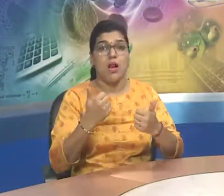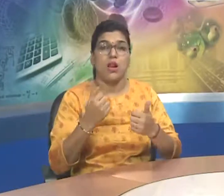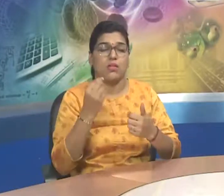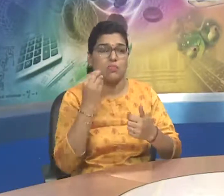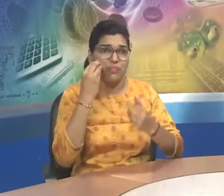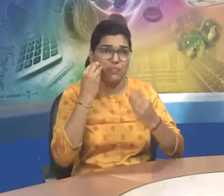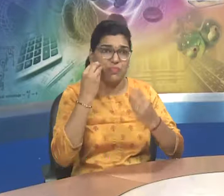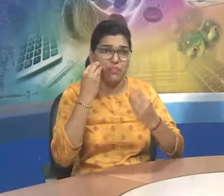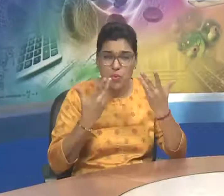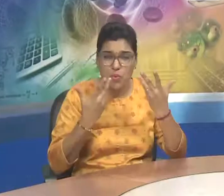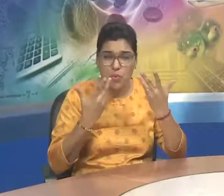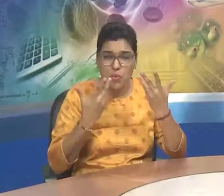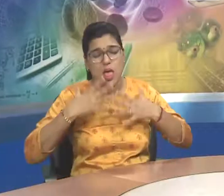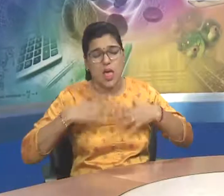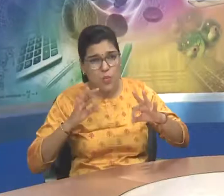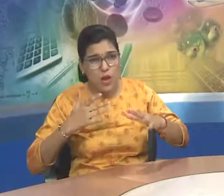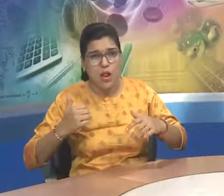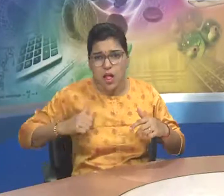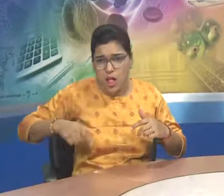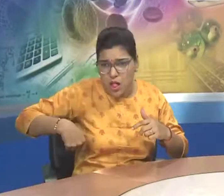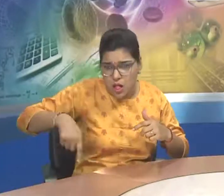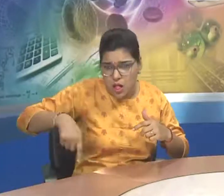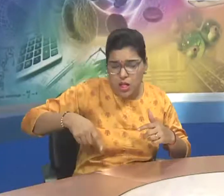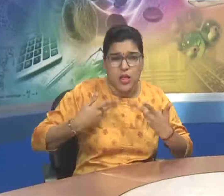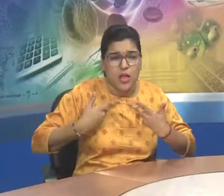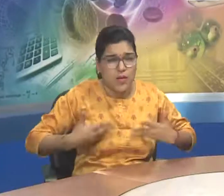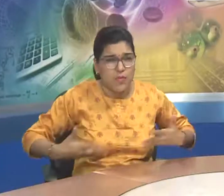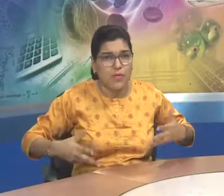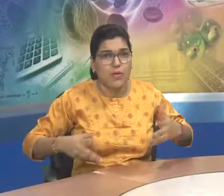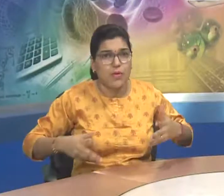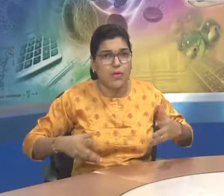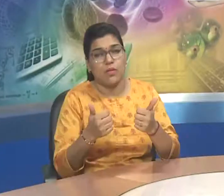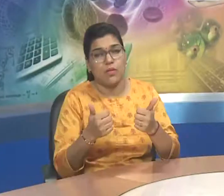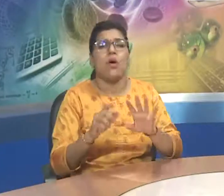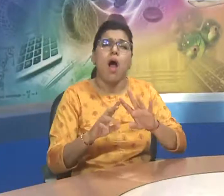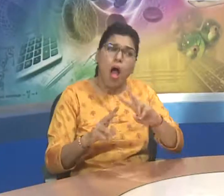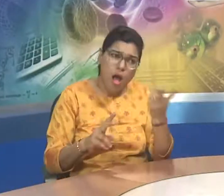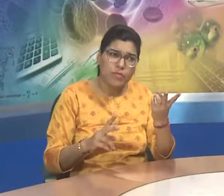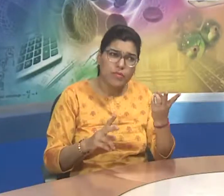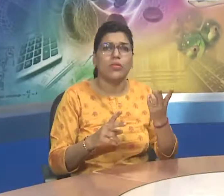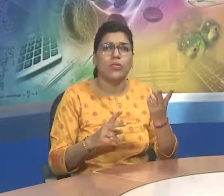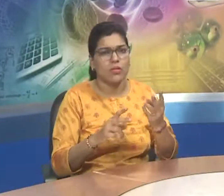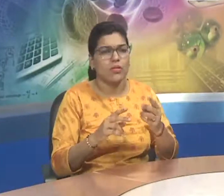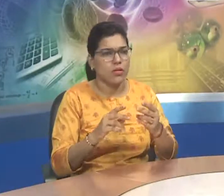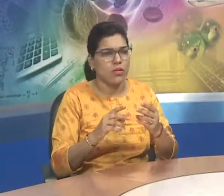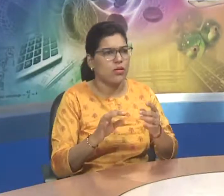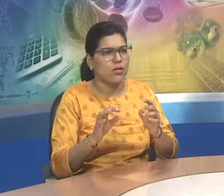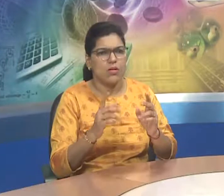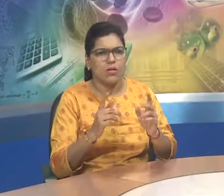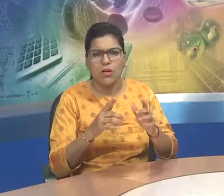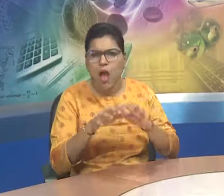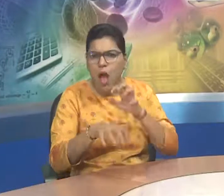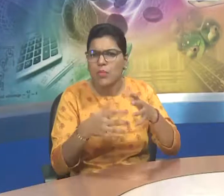mosquito, or biting of any animal, that is rat, cat,